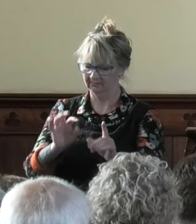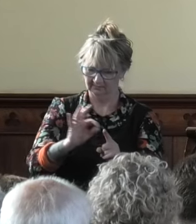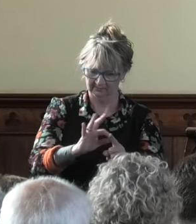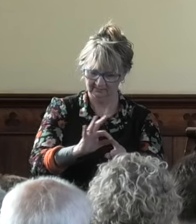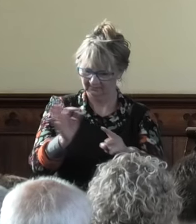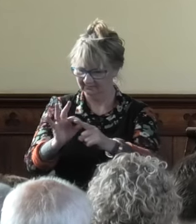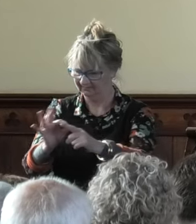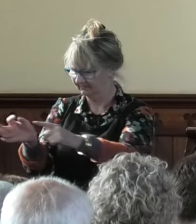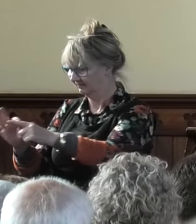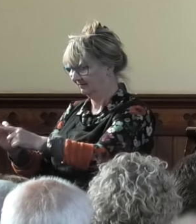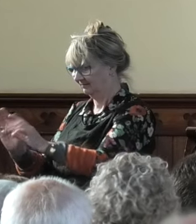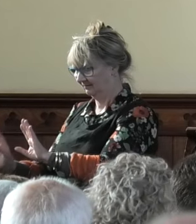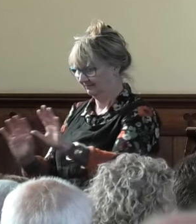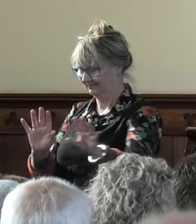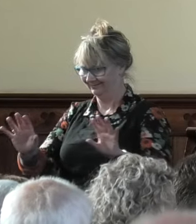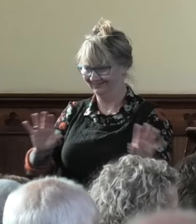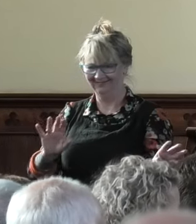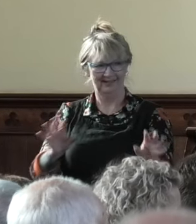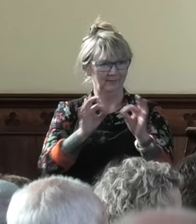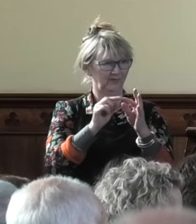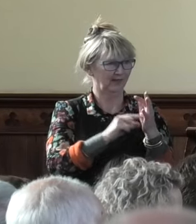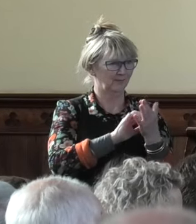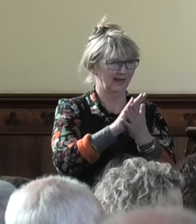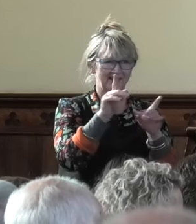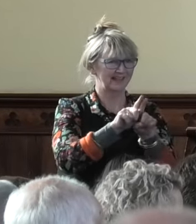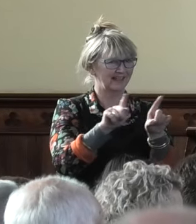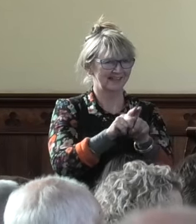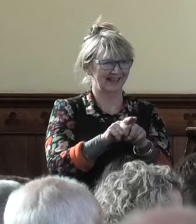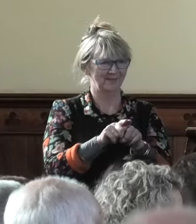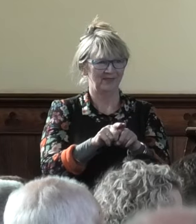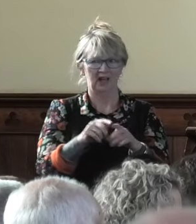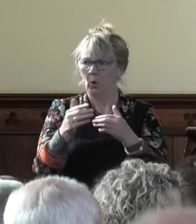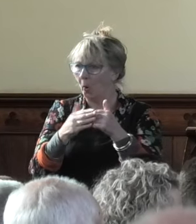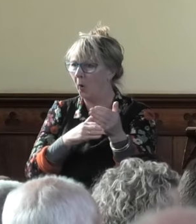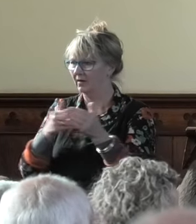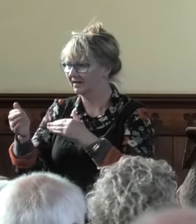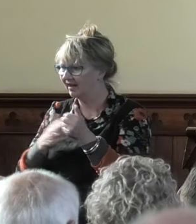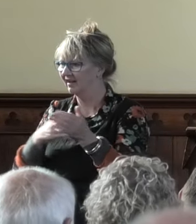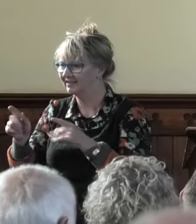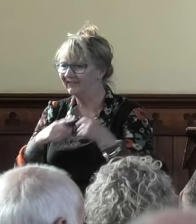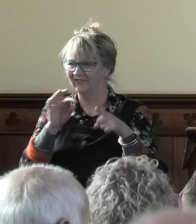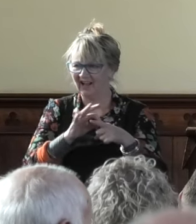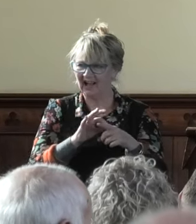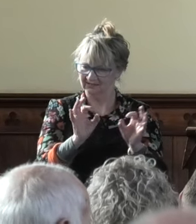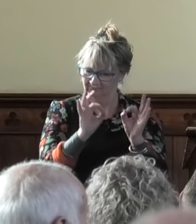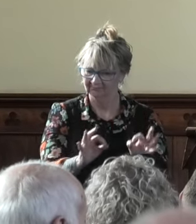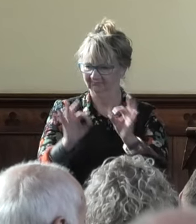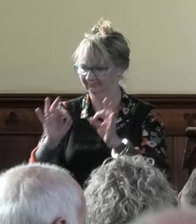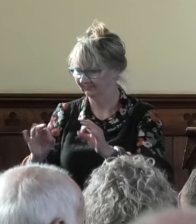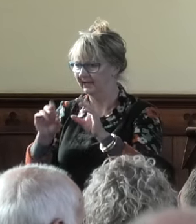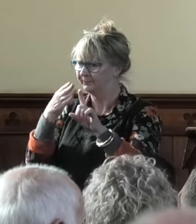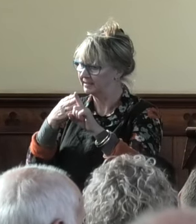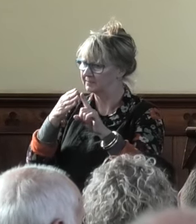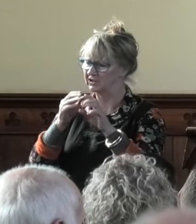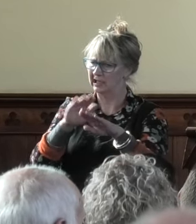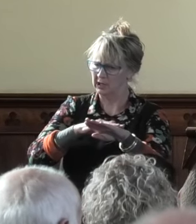colours. Incidentally, Beth does that too. It's a family trait. She sorts the Lego into colours, and she had these special brown